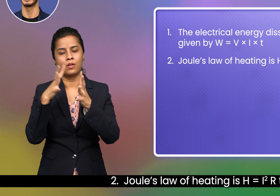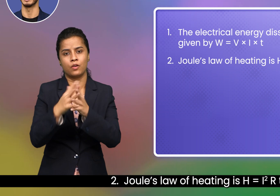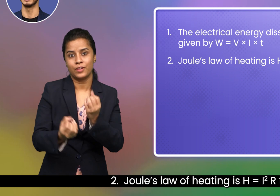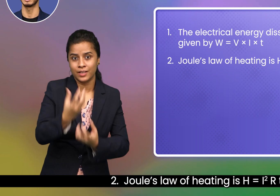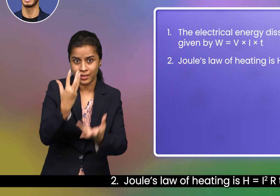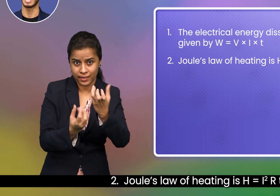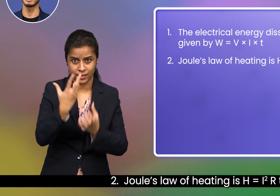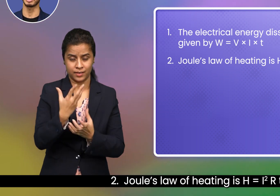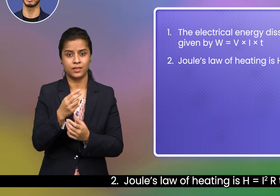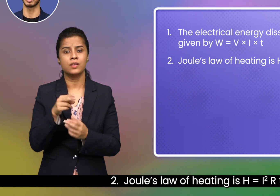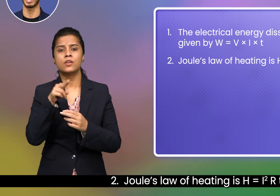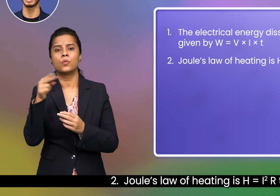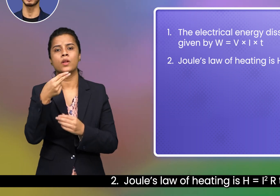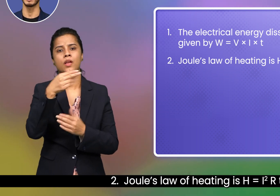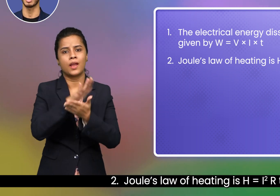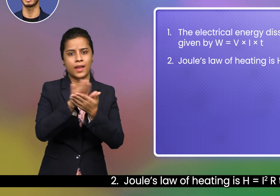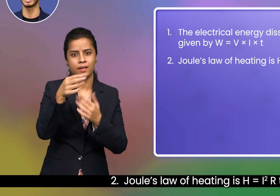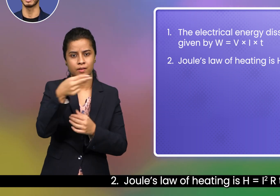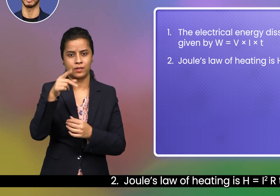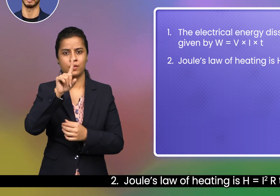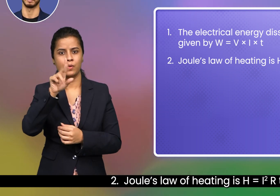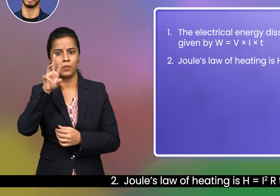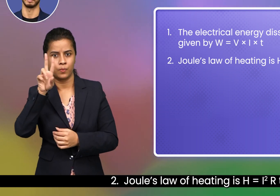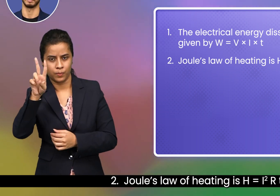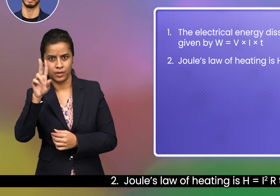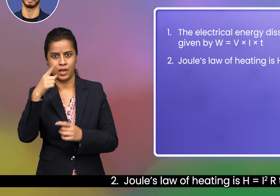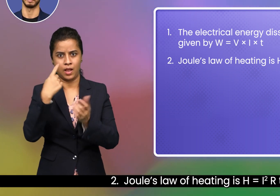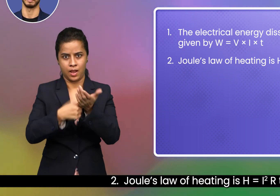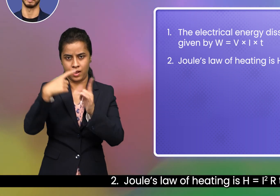heating is H equals to I square RT.